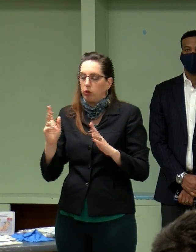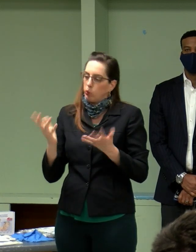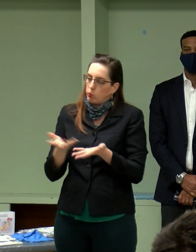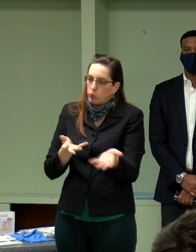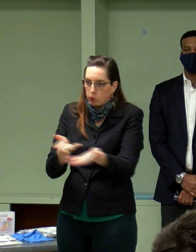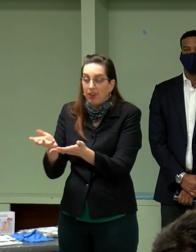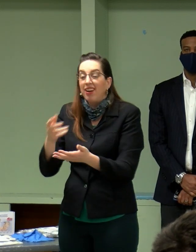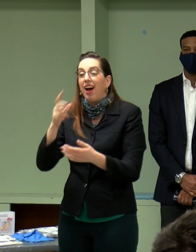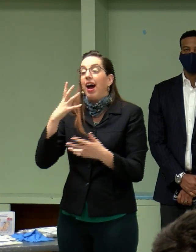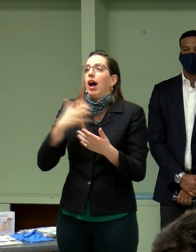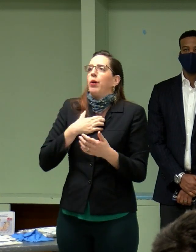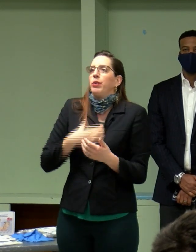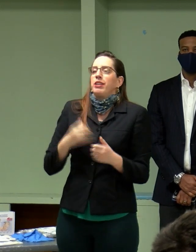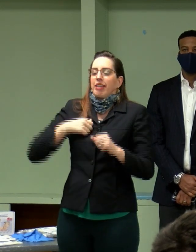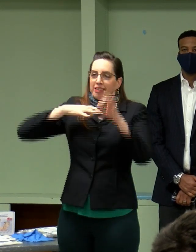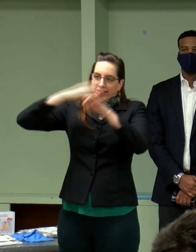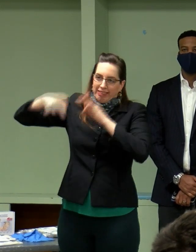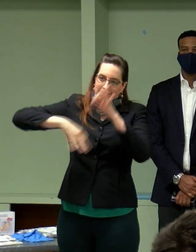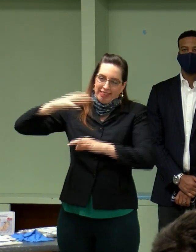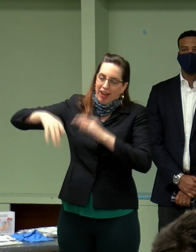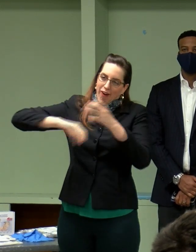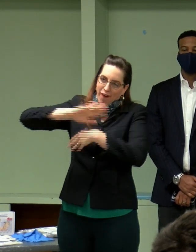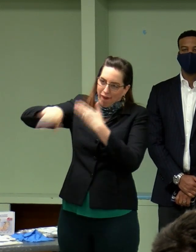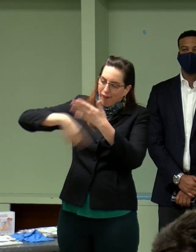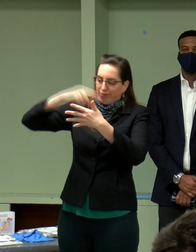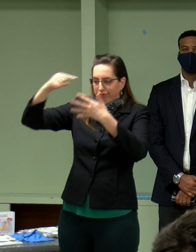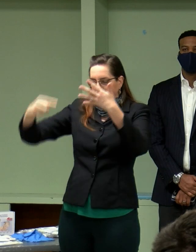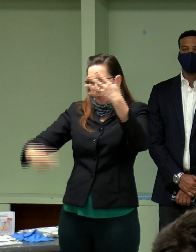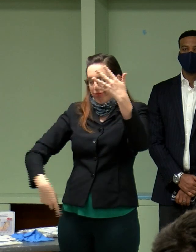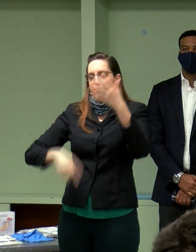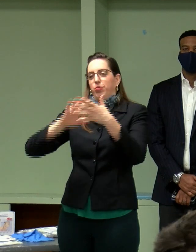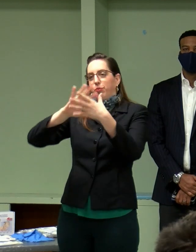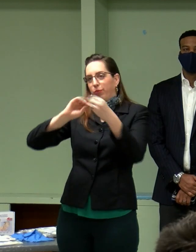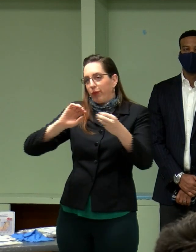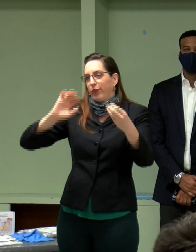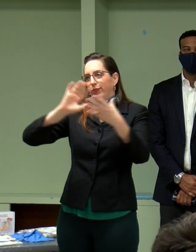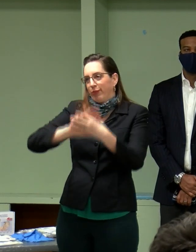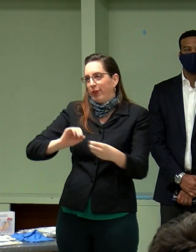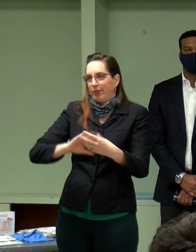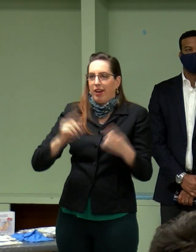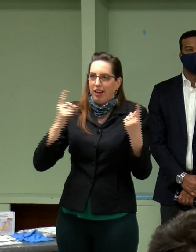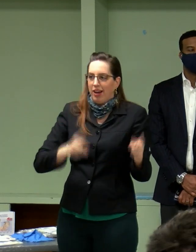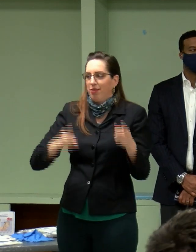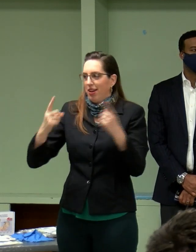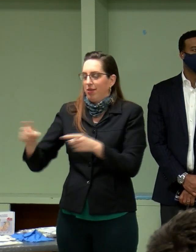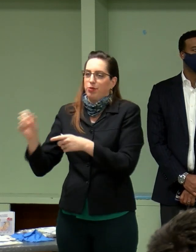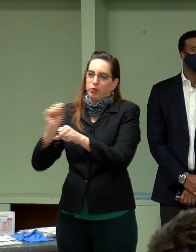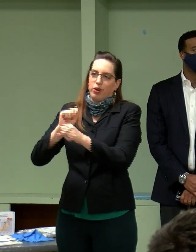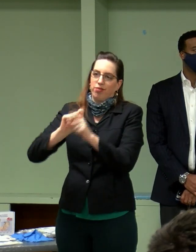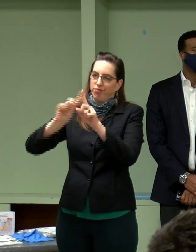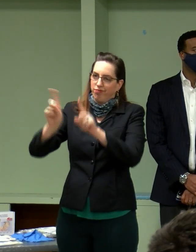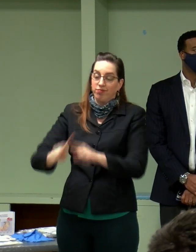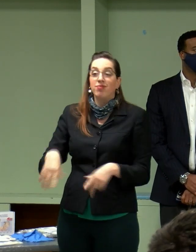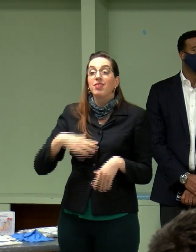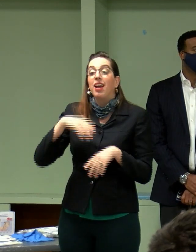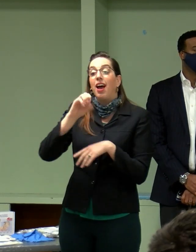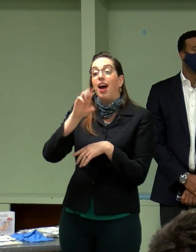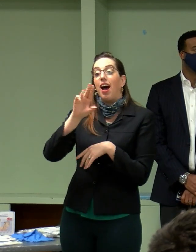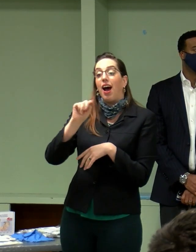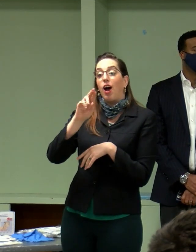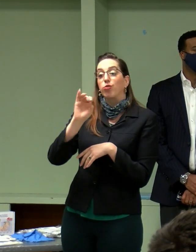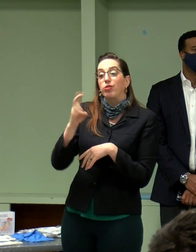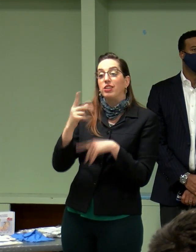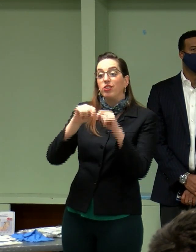of the work of our 100-plus partners. It's amazing story after story after story. Outreach teams like the